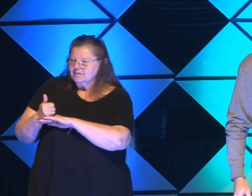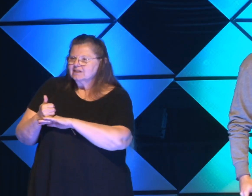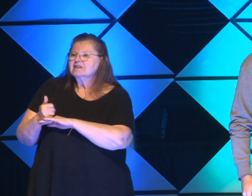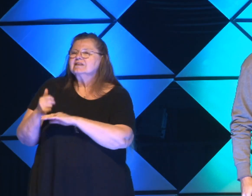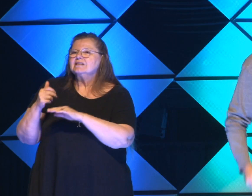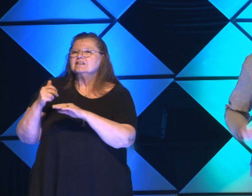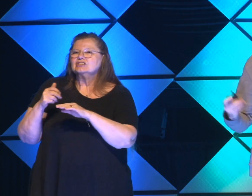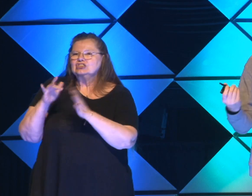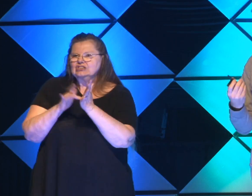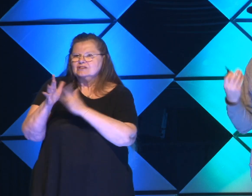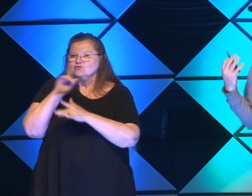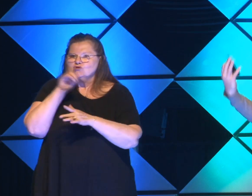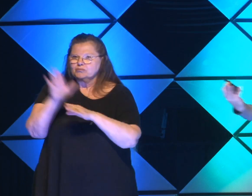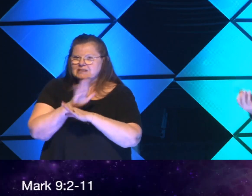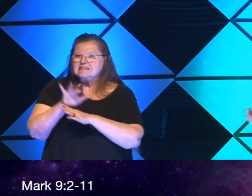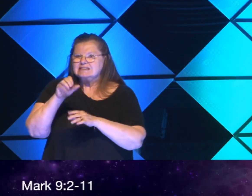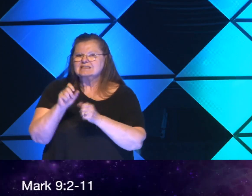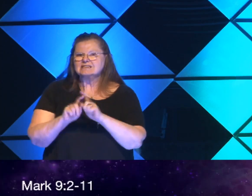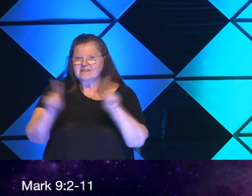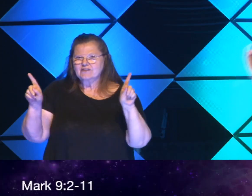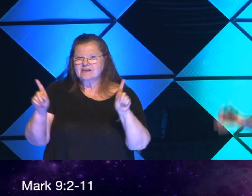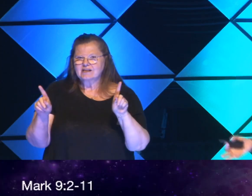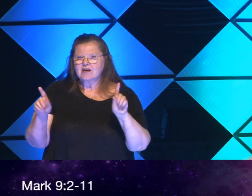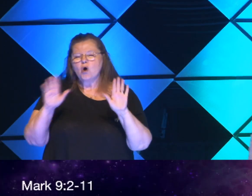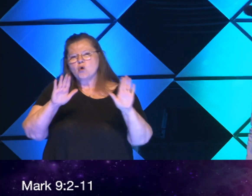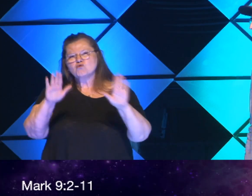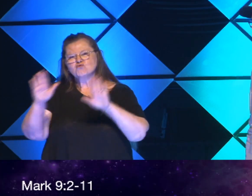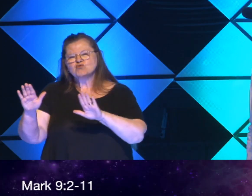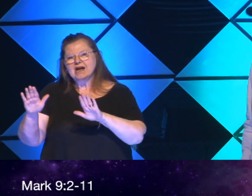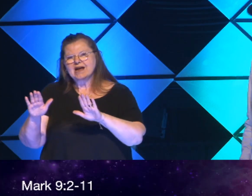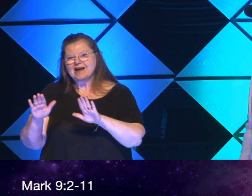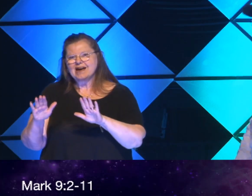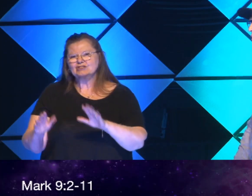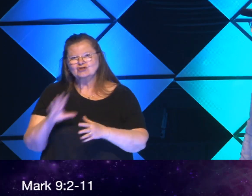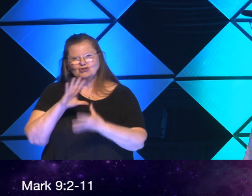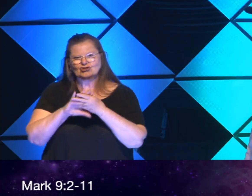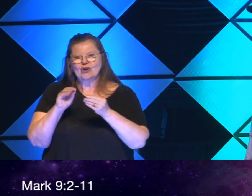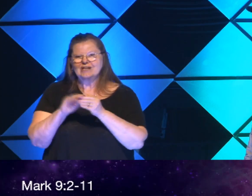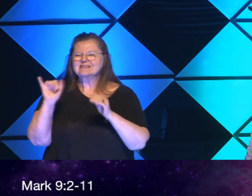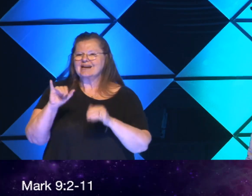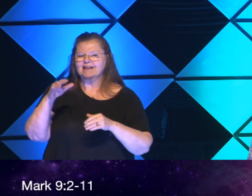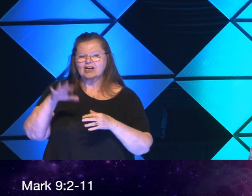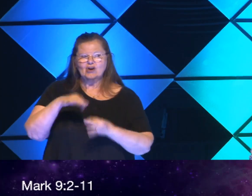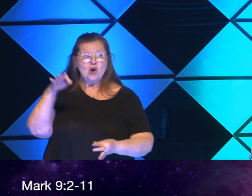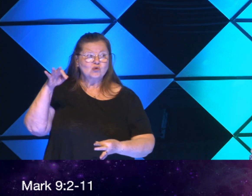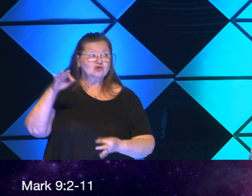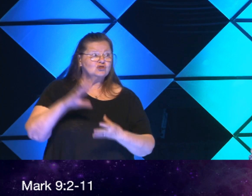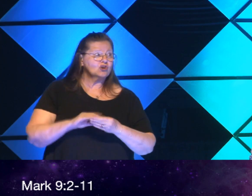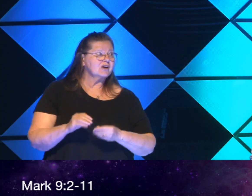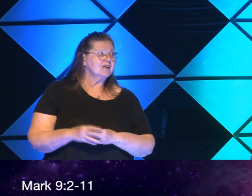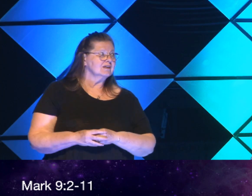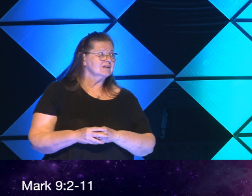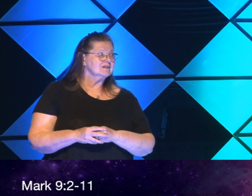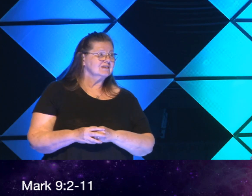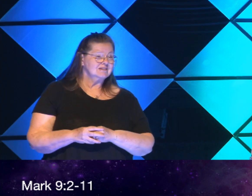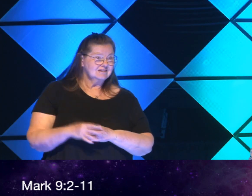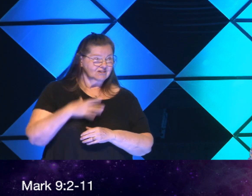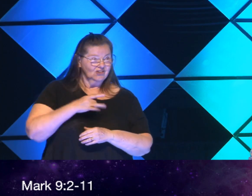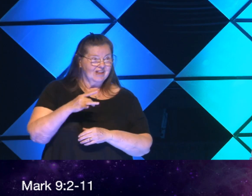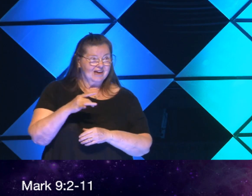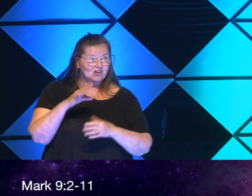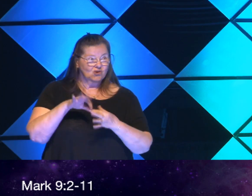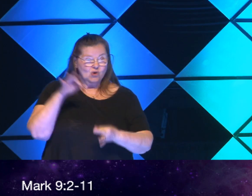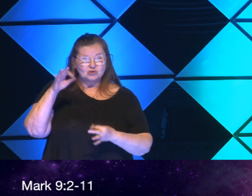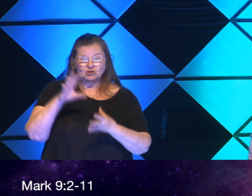different. So this is where this story picks up, and it's a great campfire story because it's kind of like a ghost story. Y'all like ghost